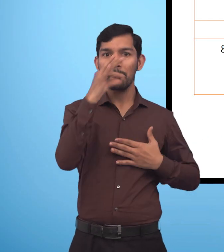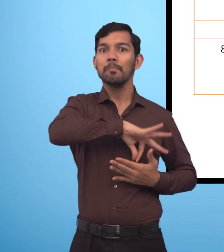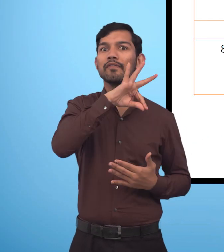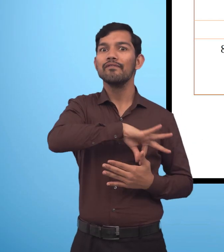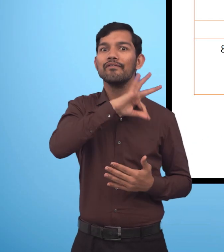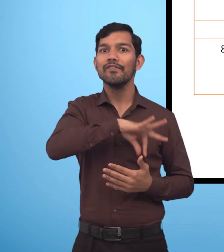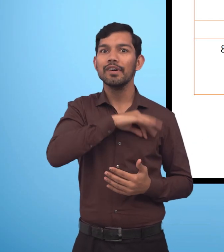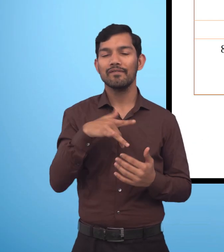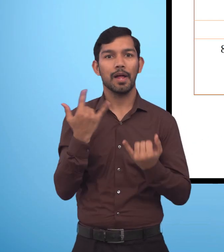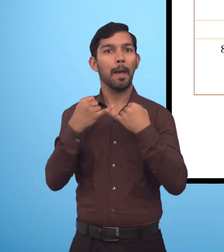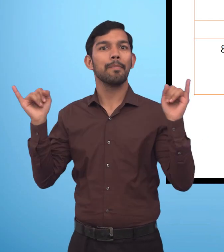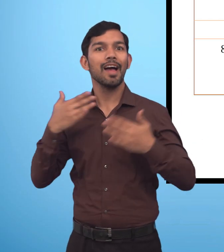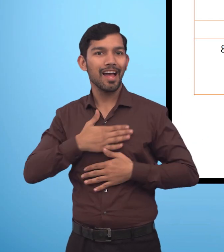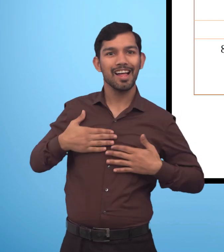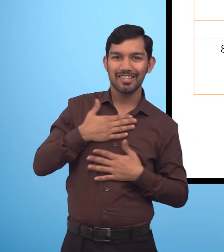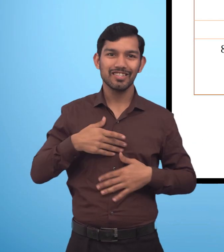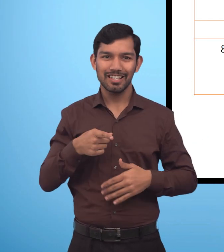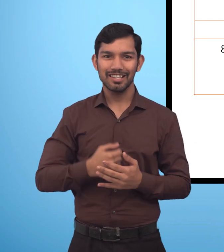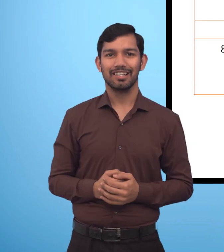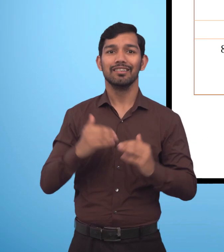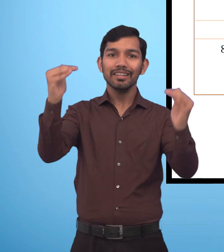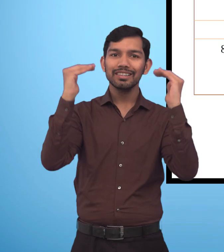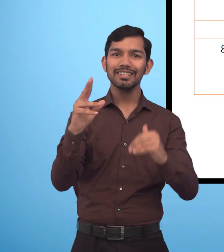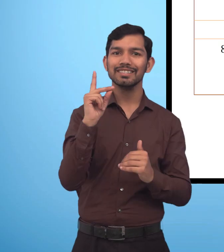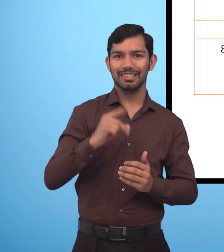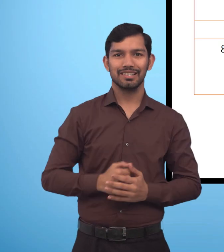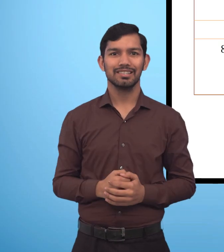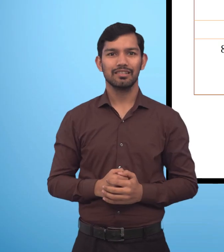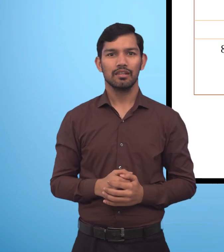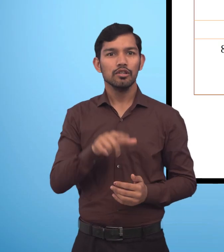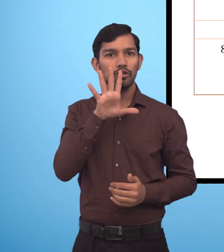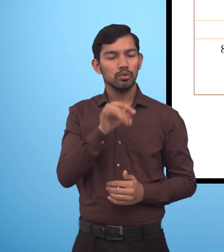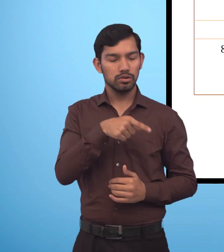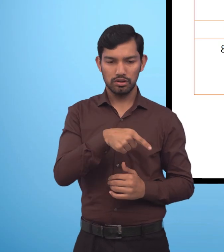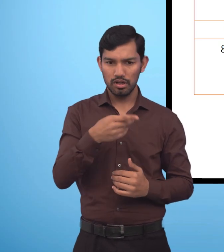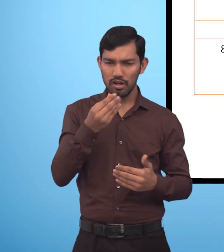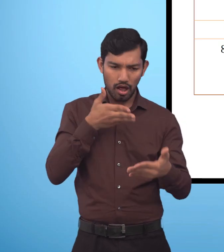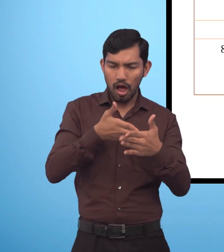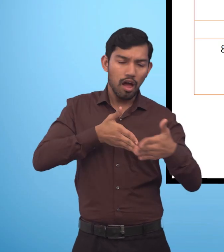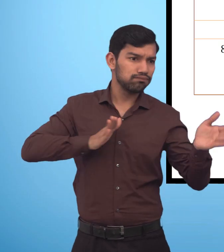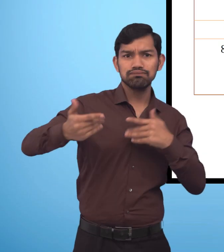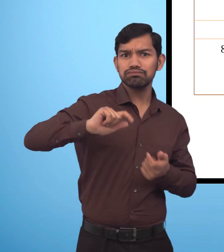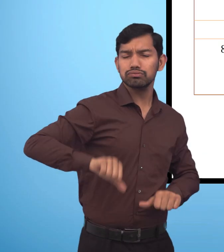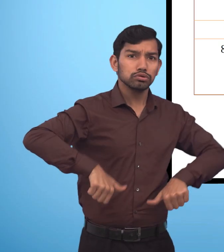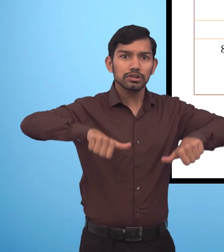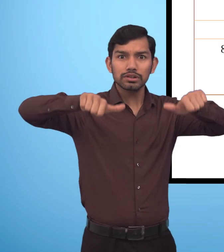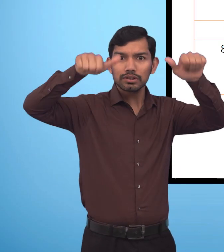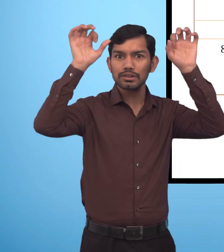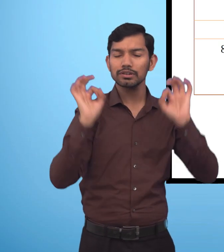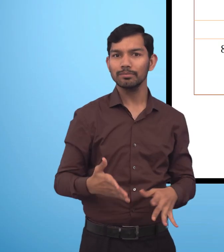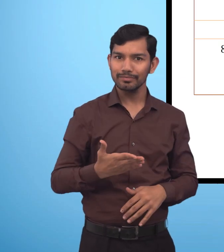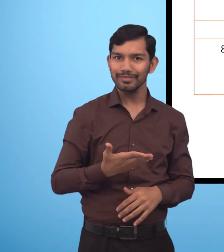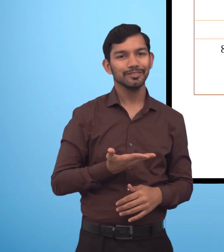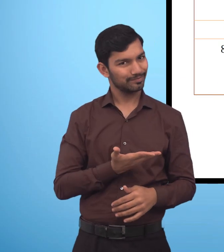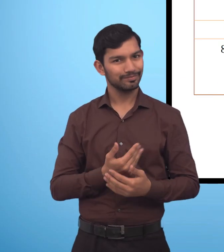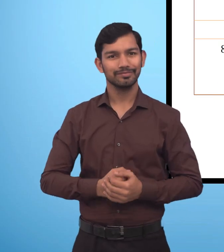1. Financial independence and joy. 2. Challenges can be turned into victories.